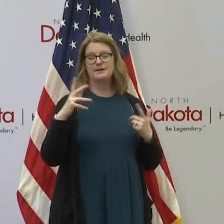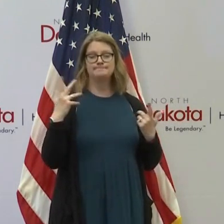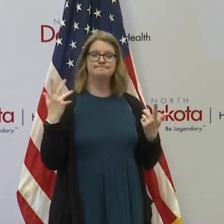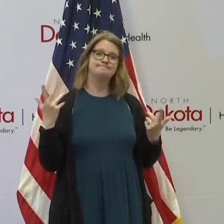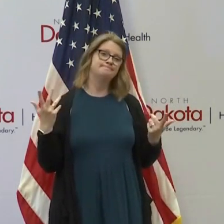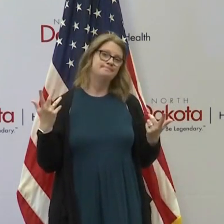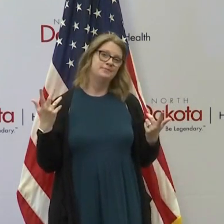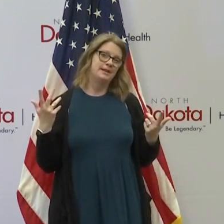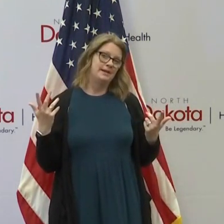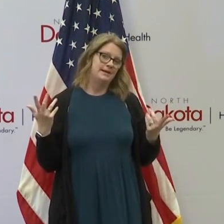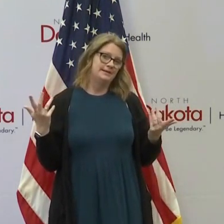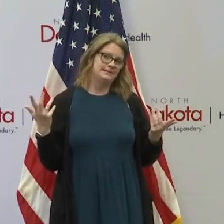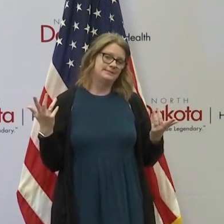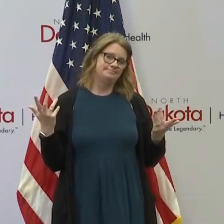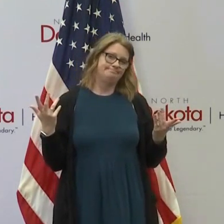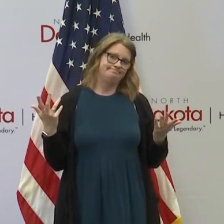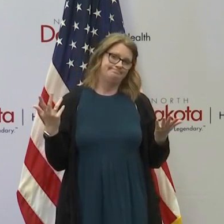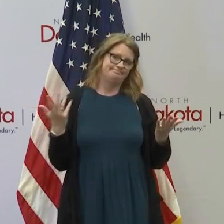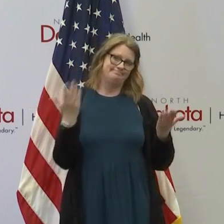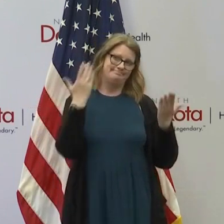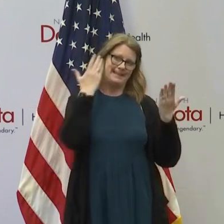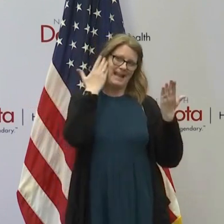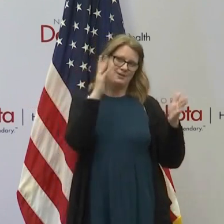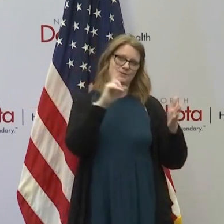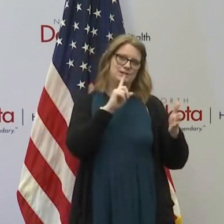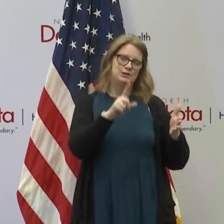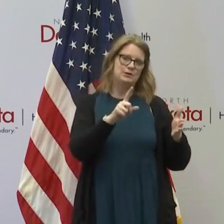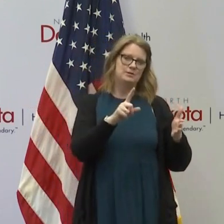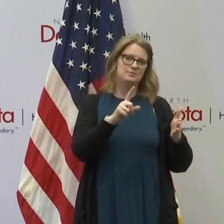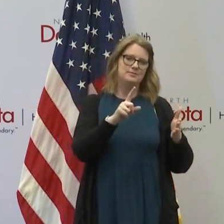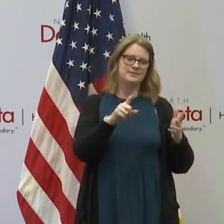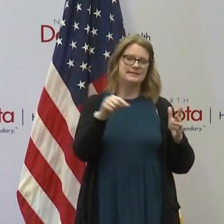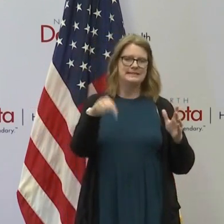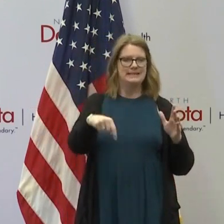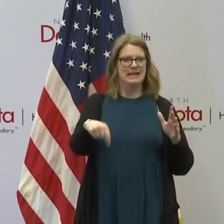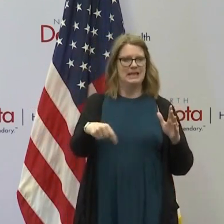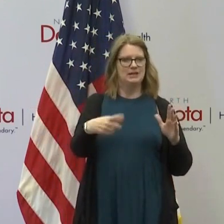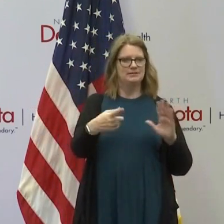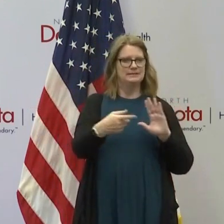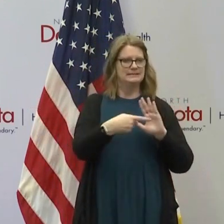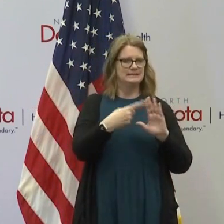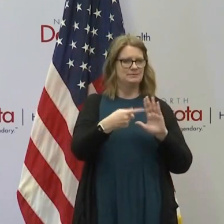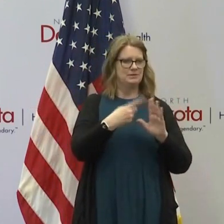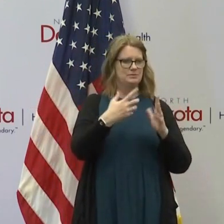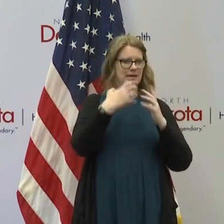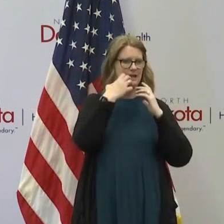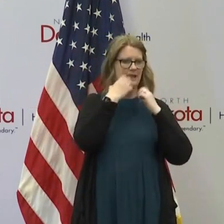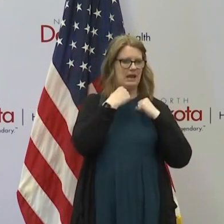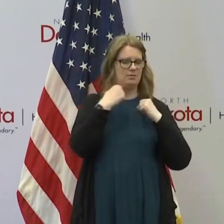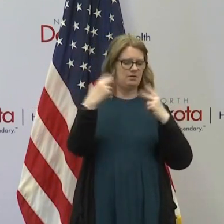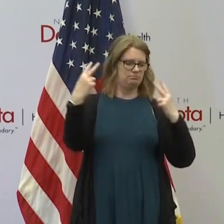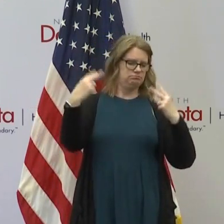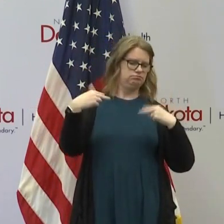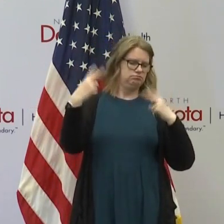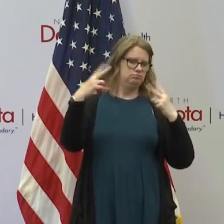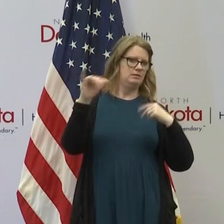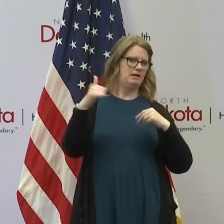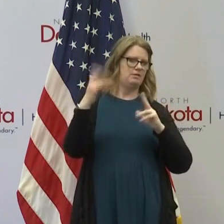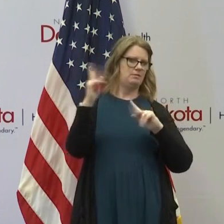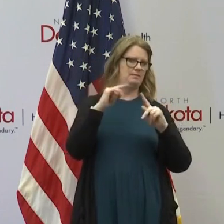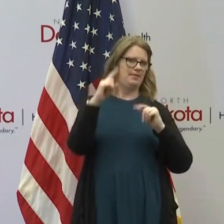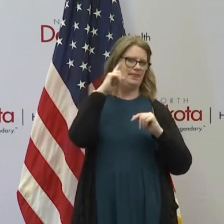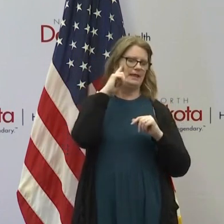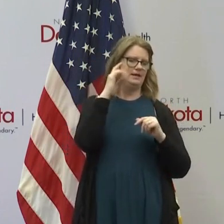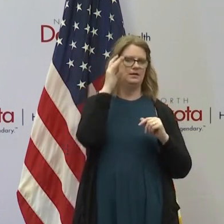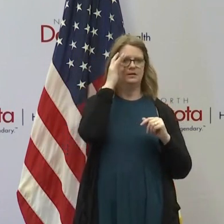somehow, maybe more than other states, I can't say for sure, but it seems like sometimes we care a lot about what other people think. And I